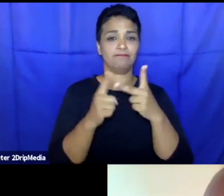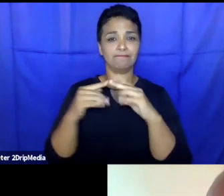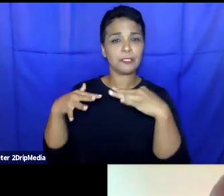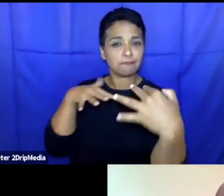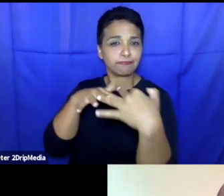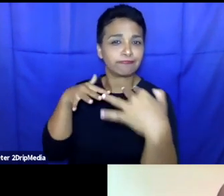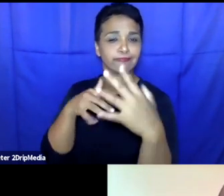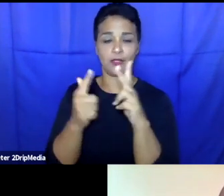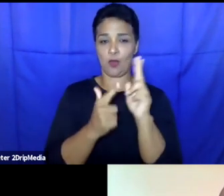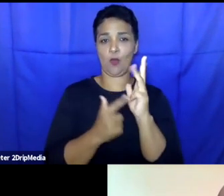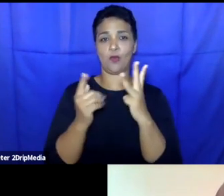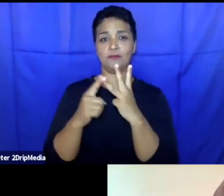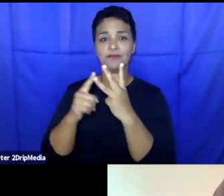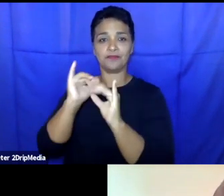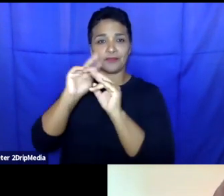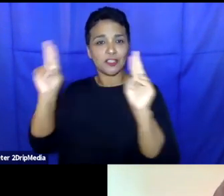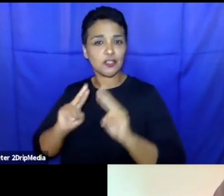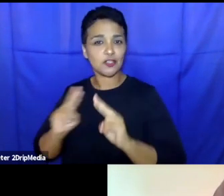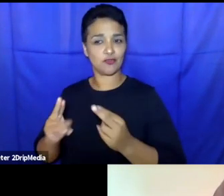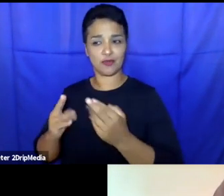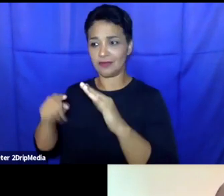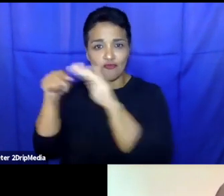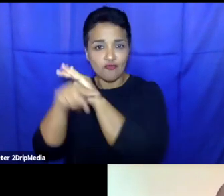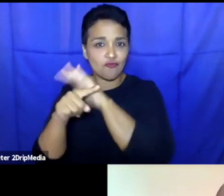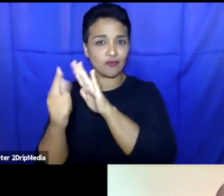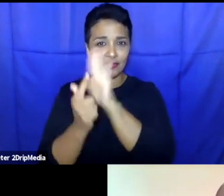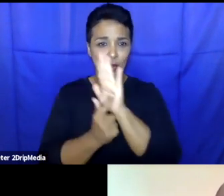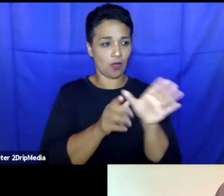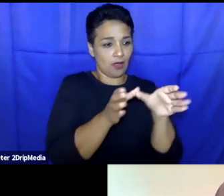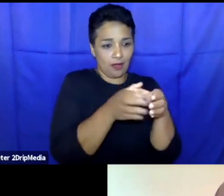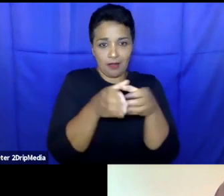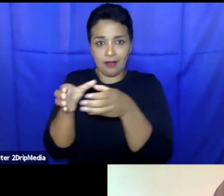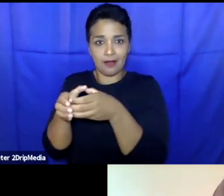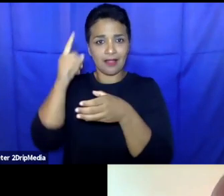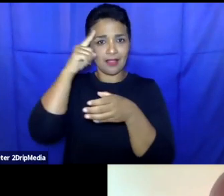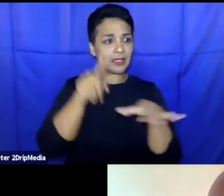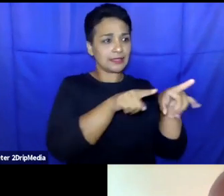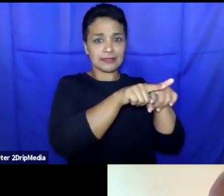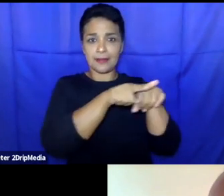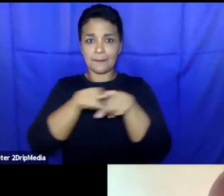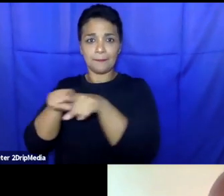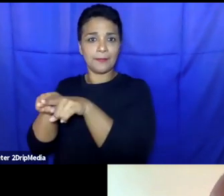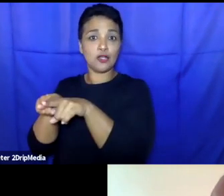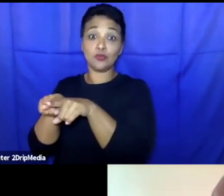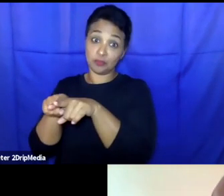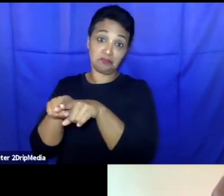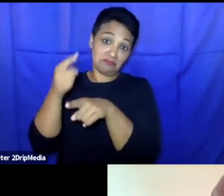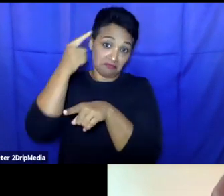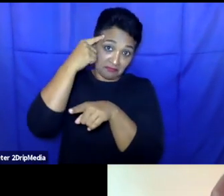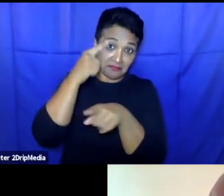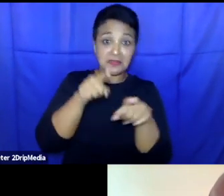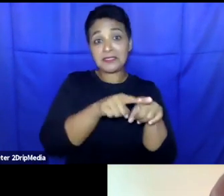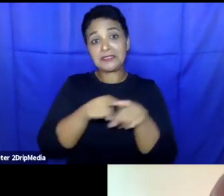international refugee law, are sometimes treated as though they're identical. And you can take parts of one and